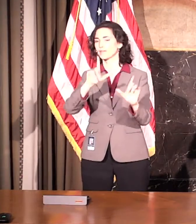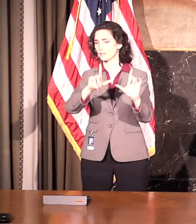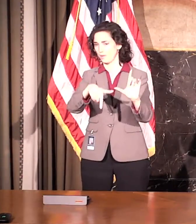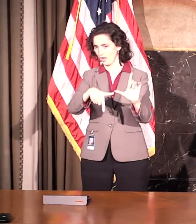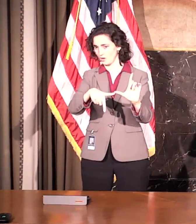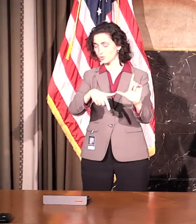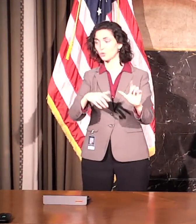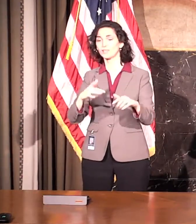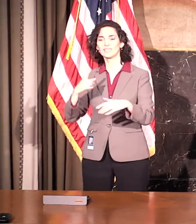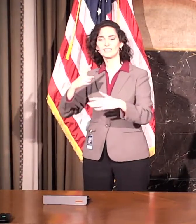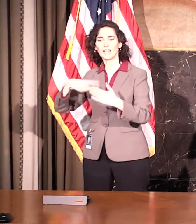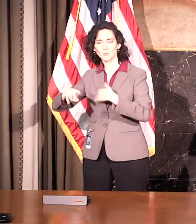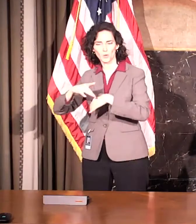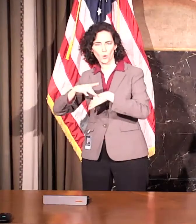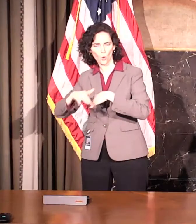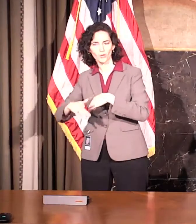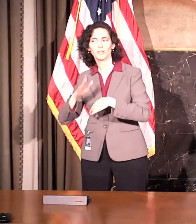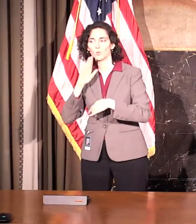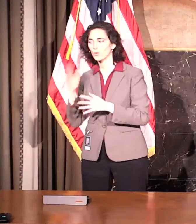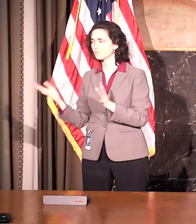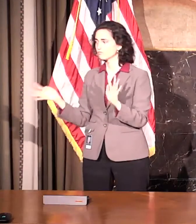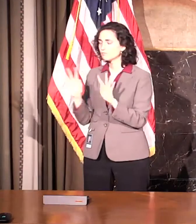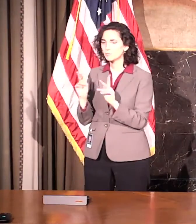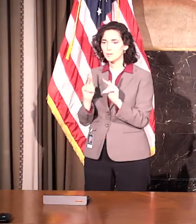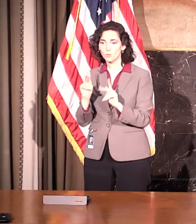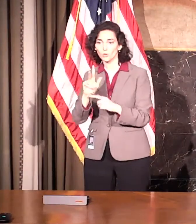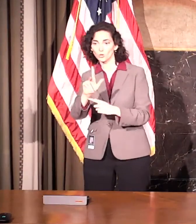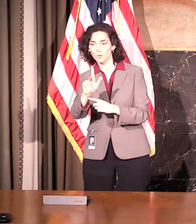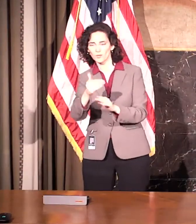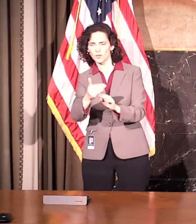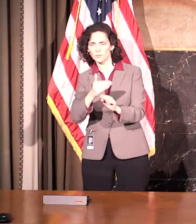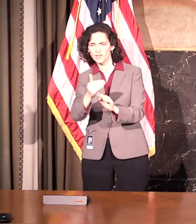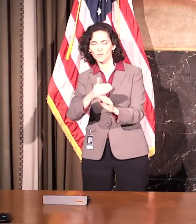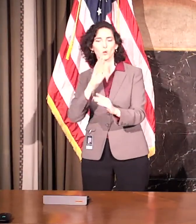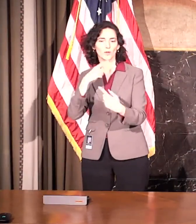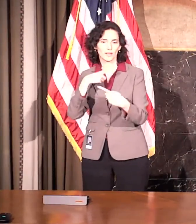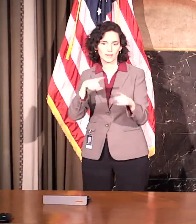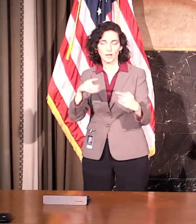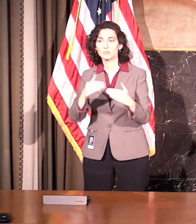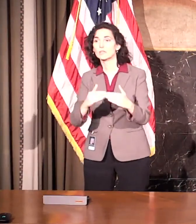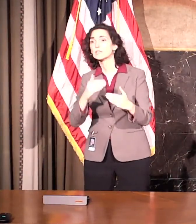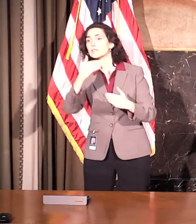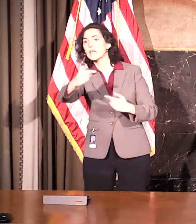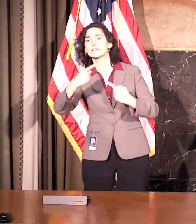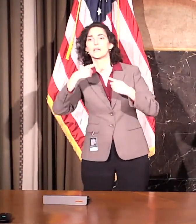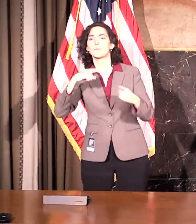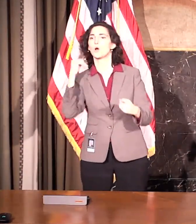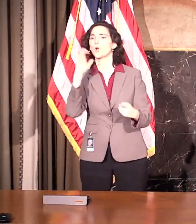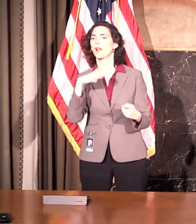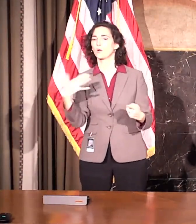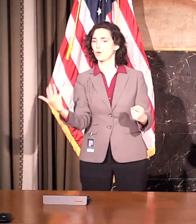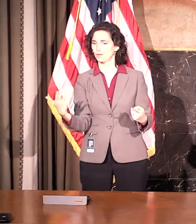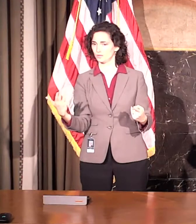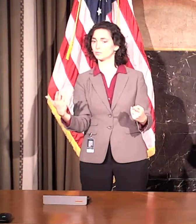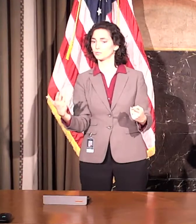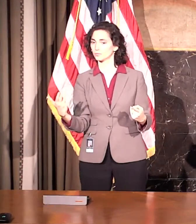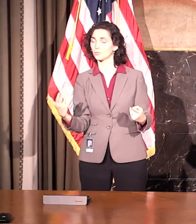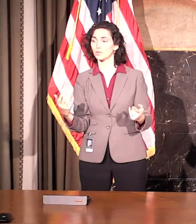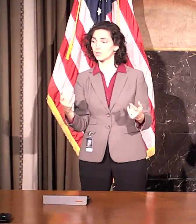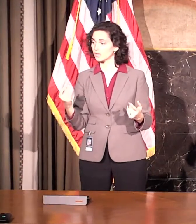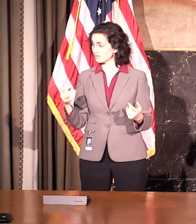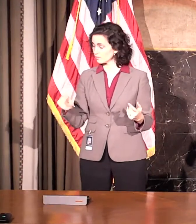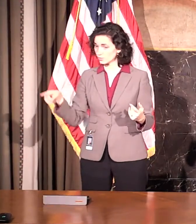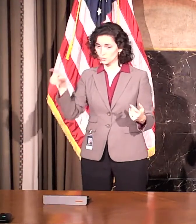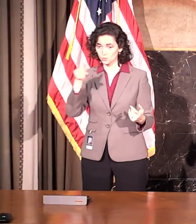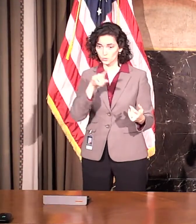an announcement in advance of the 23rd as to what that next proclamation will look like. If you just